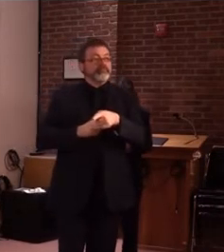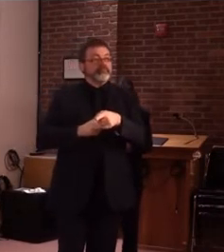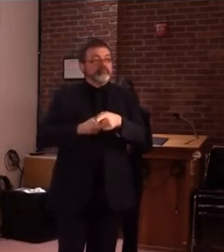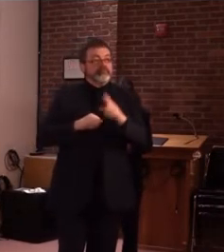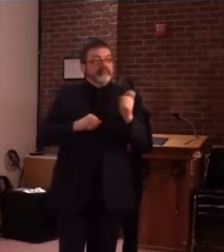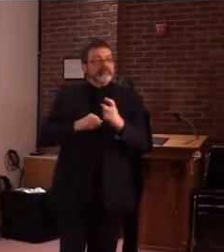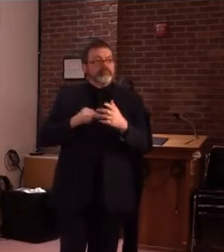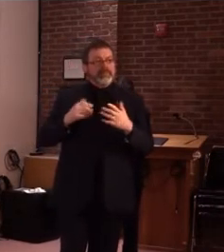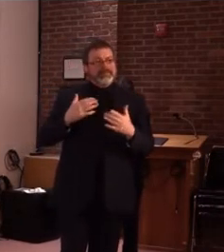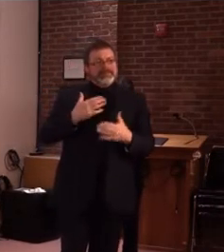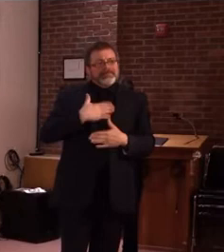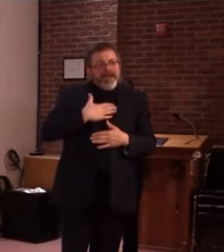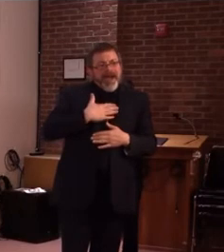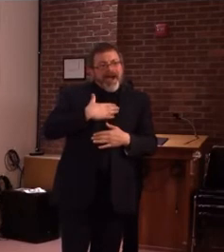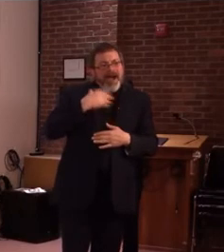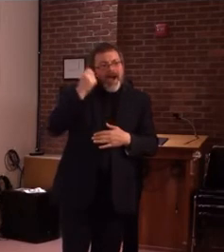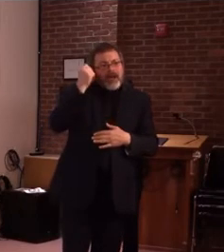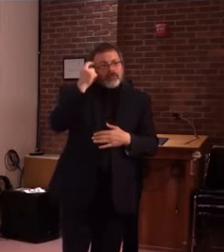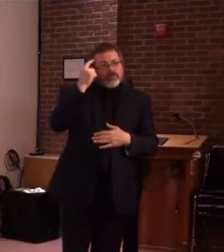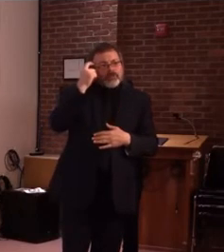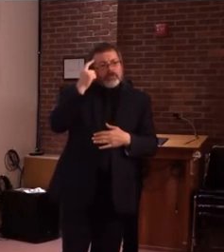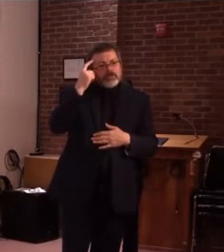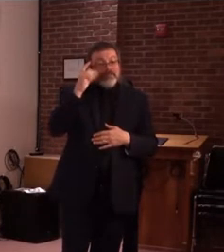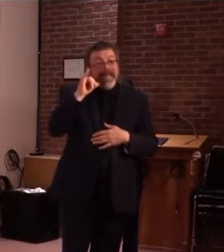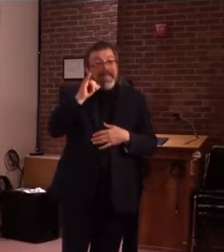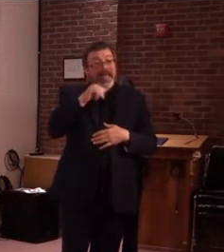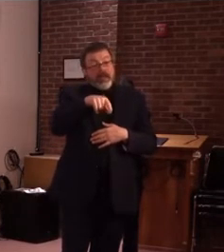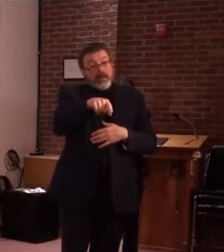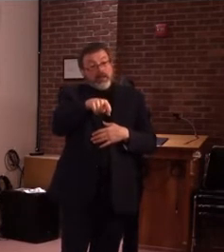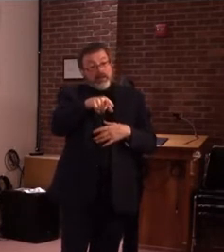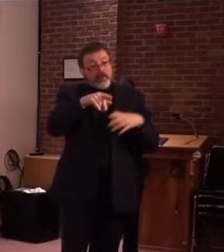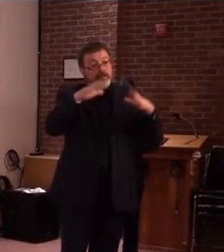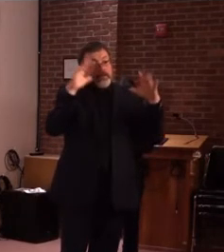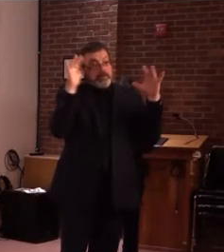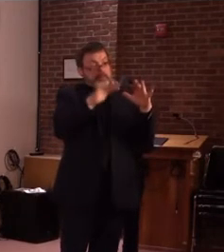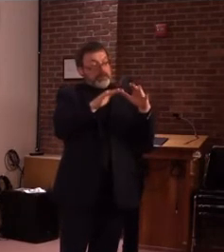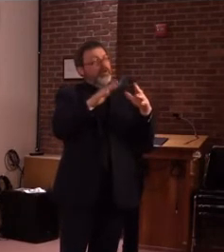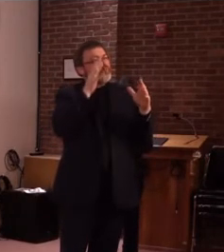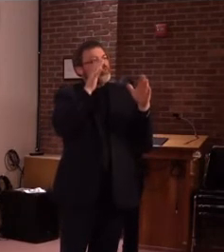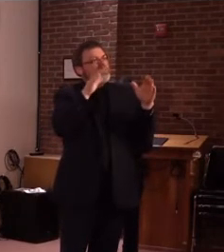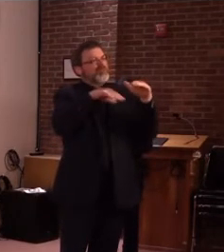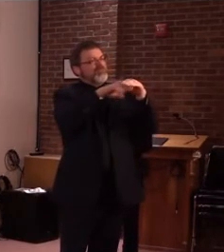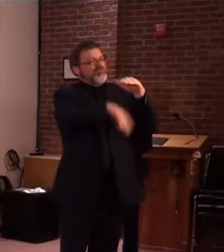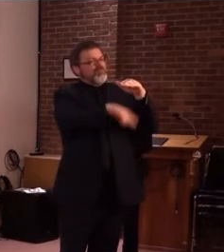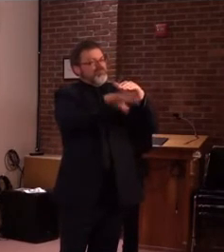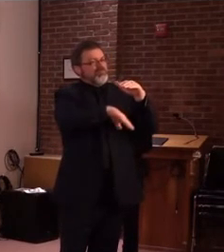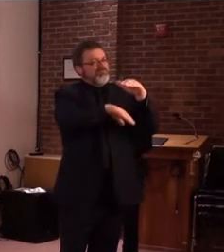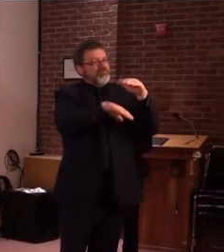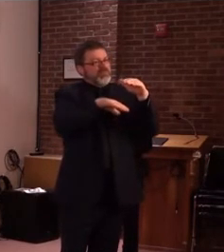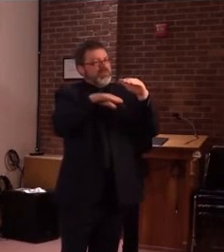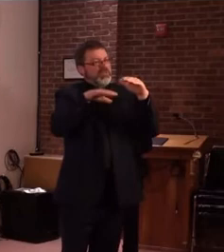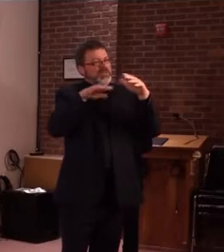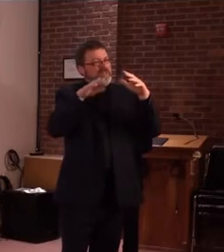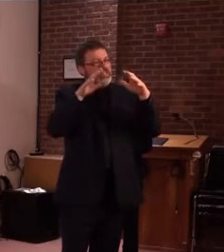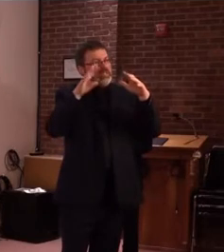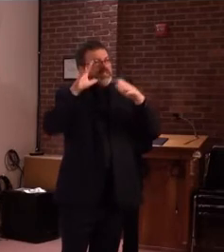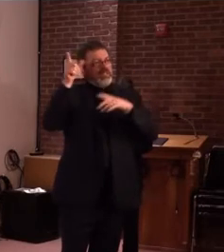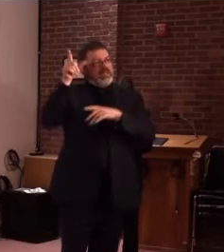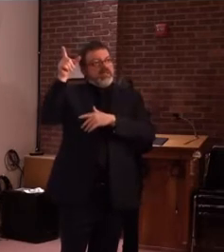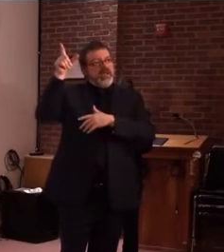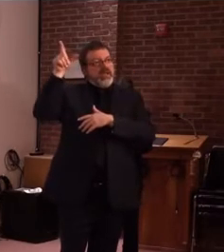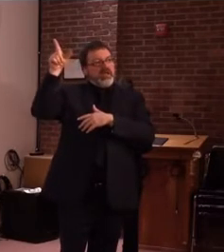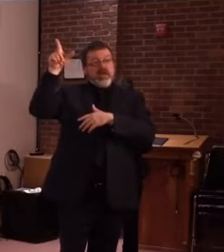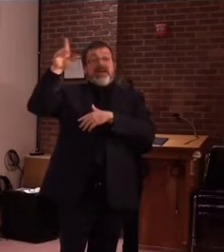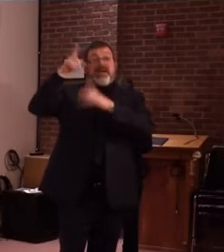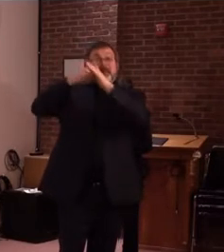Sharon, and not really do a lot in Enosburg. Would you support having